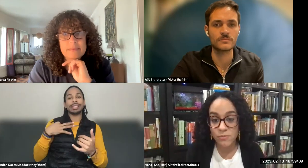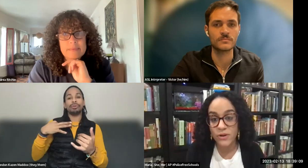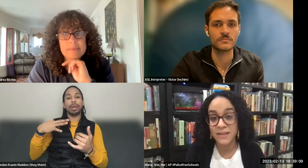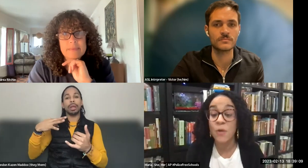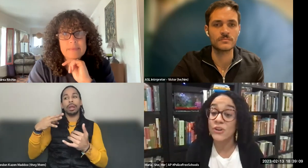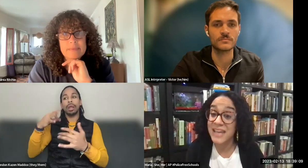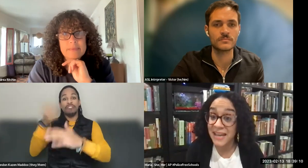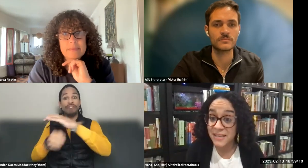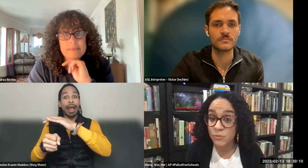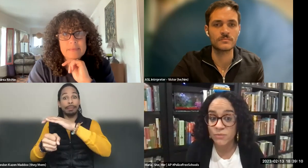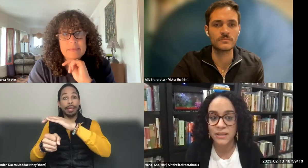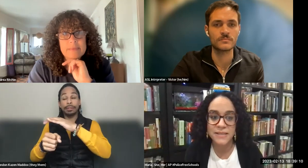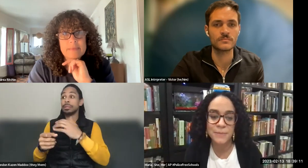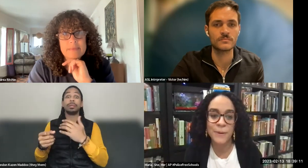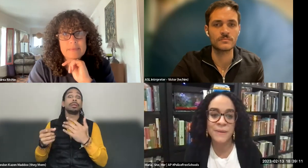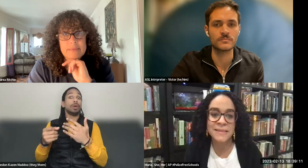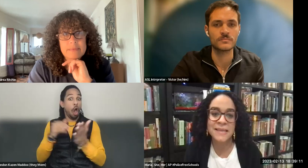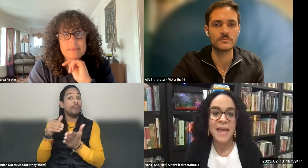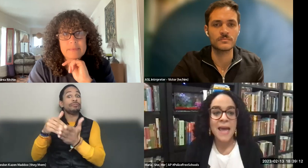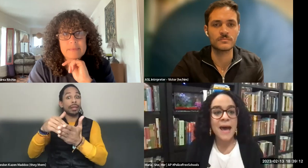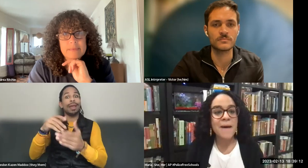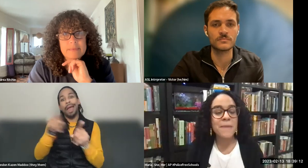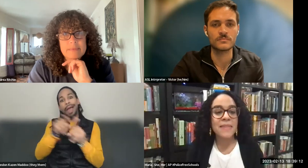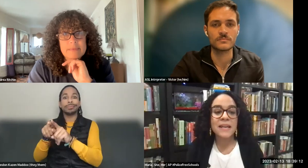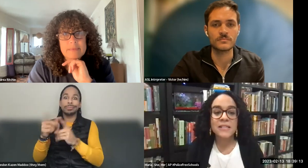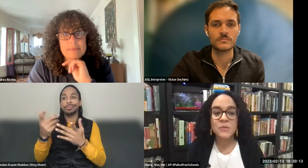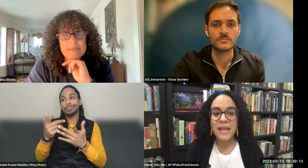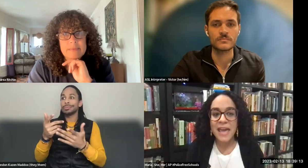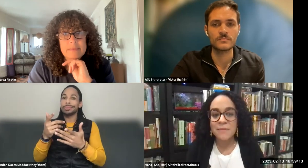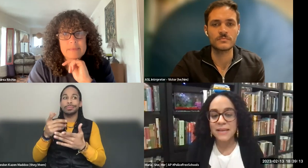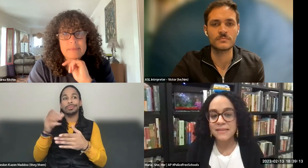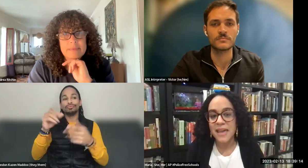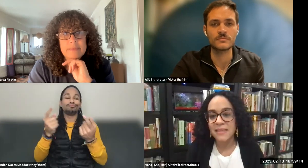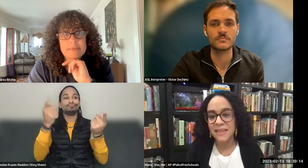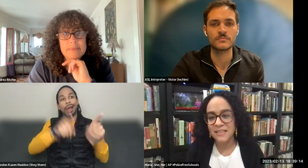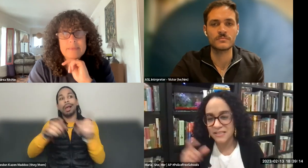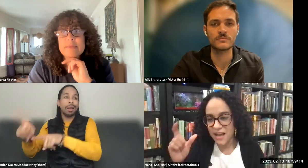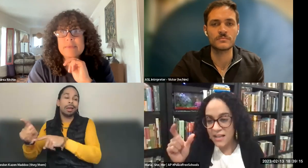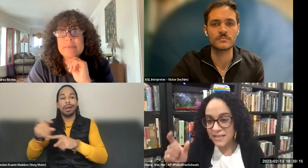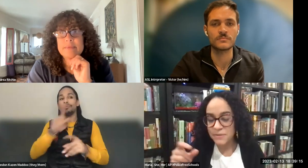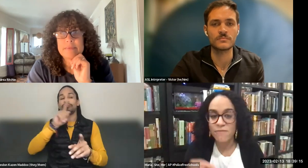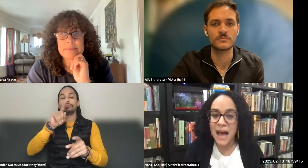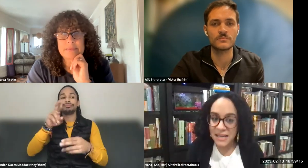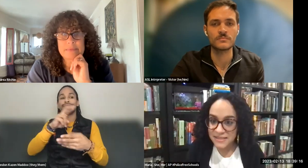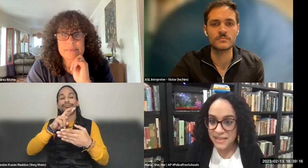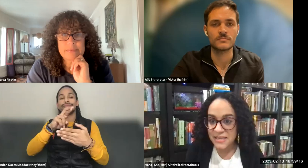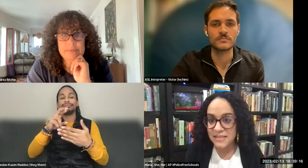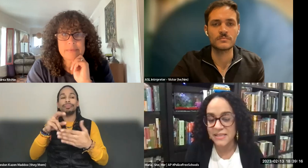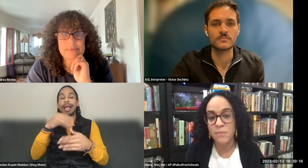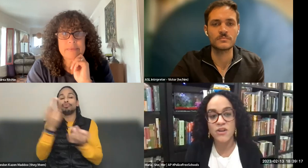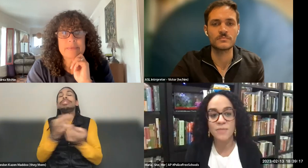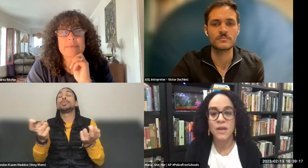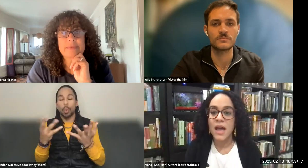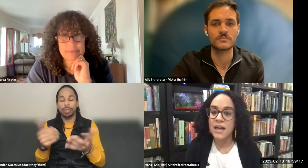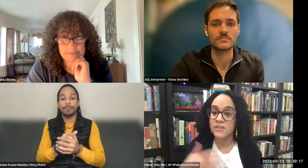mandatory reporting that work tandem with police departments. And then I just want to end by saying that this concept of policies,